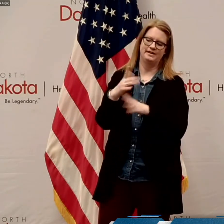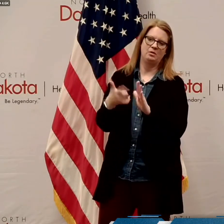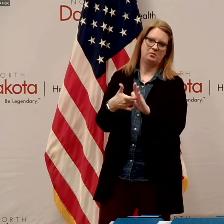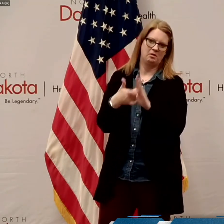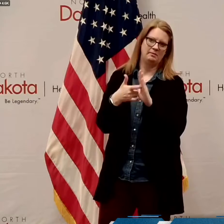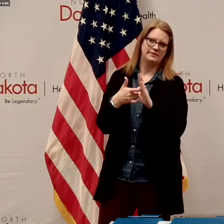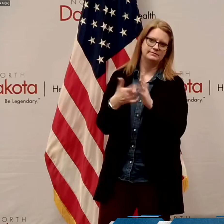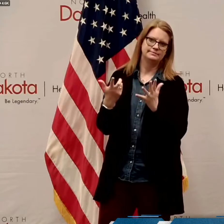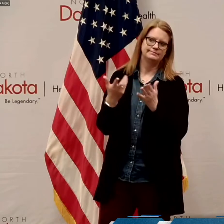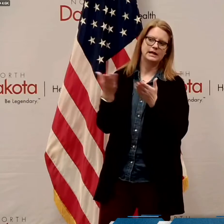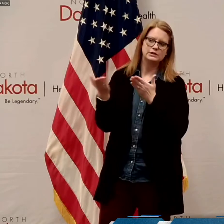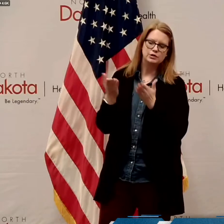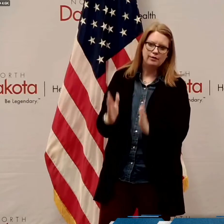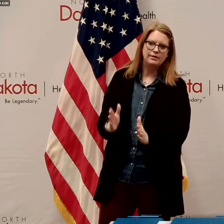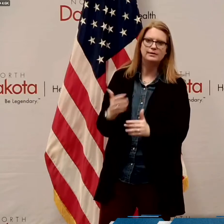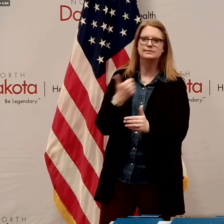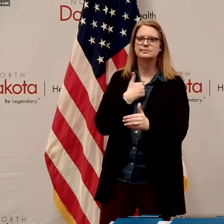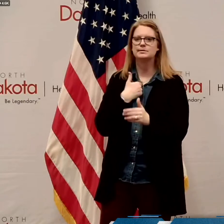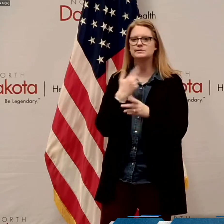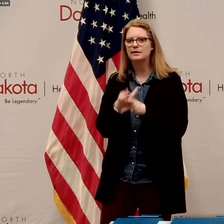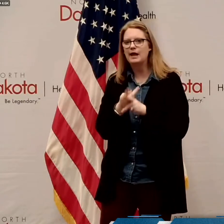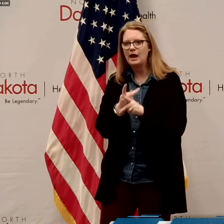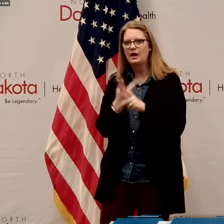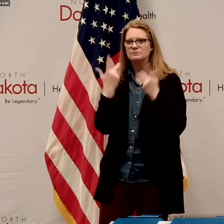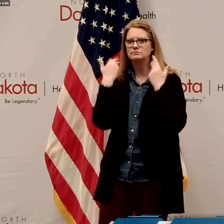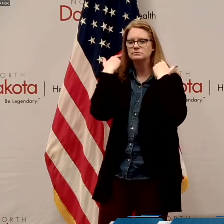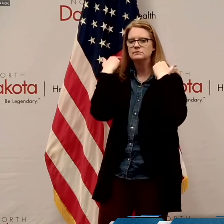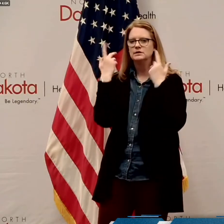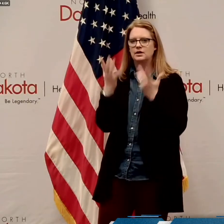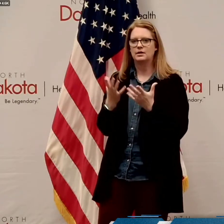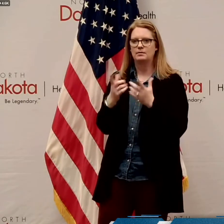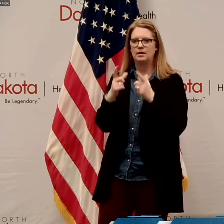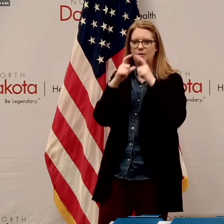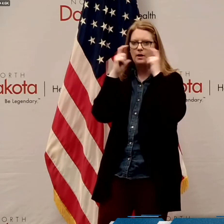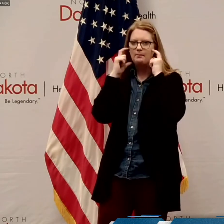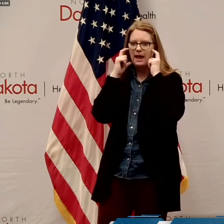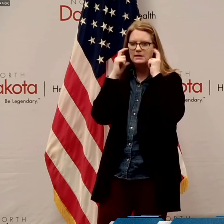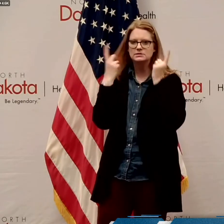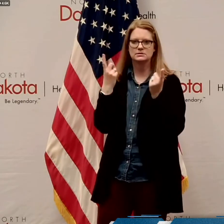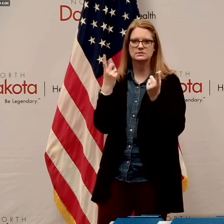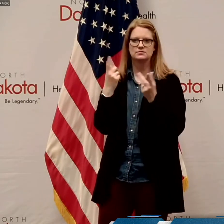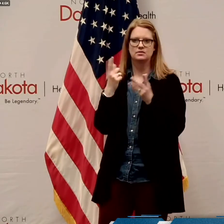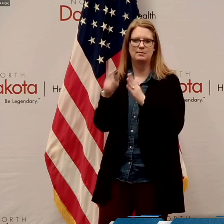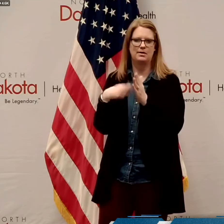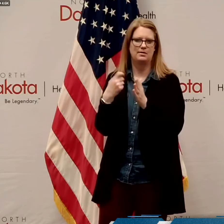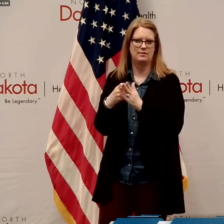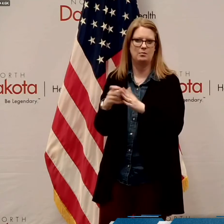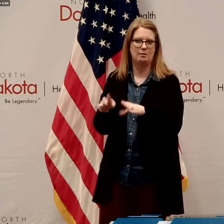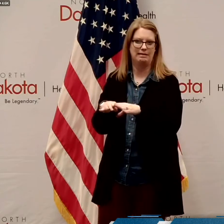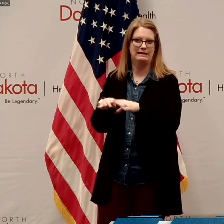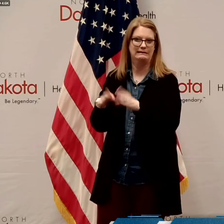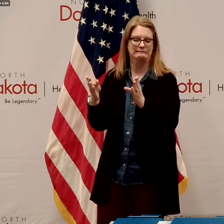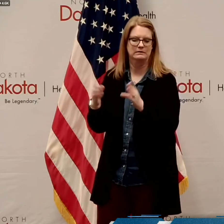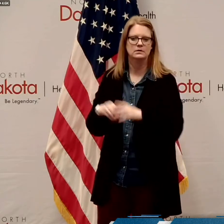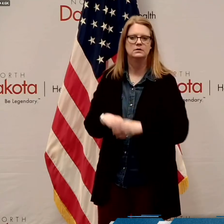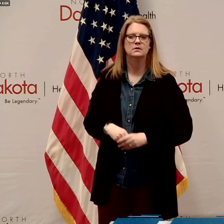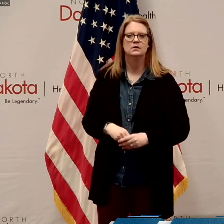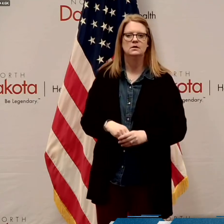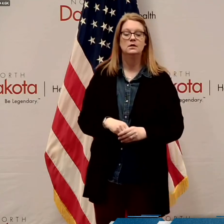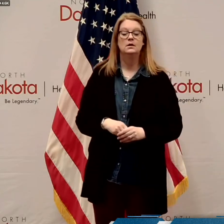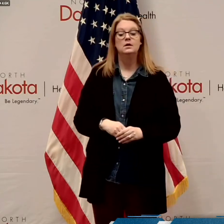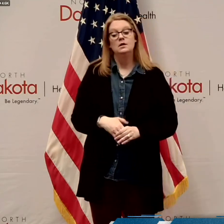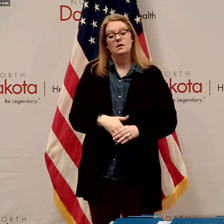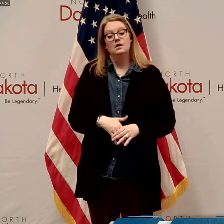for, for servers, personal care workers, and others are going to be wearing masks for some period of time. And I want to